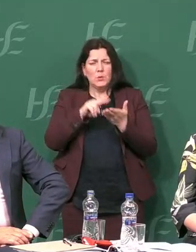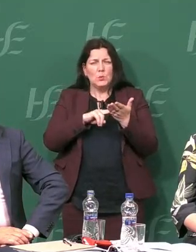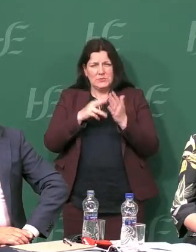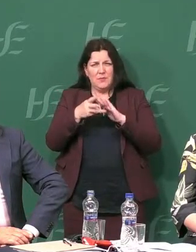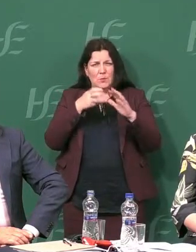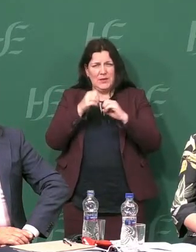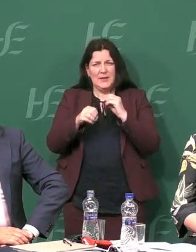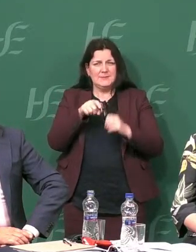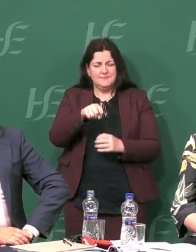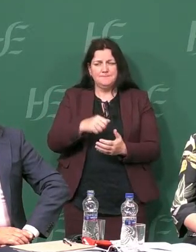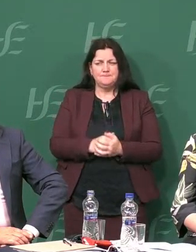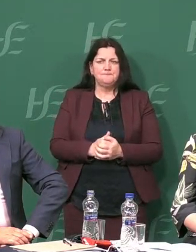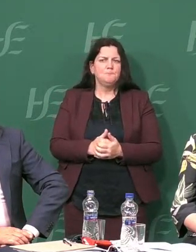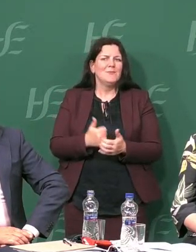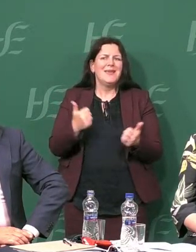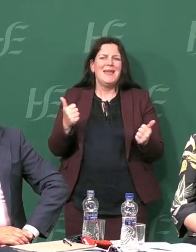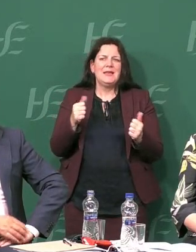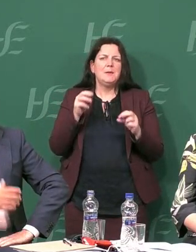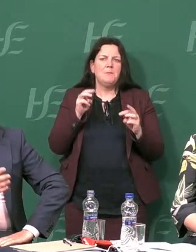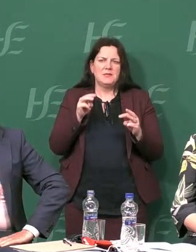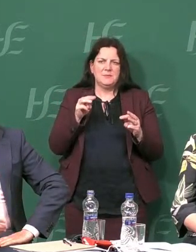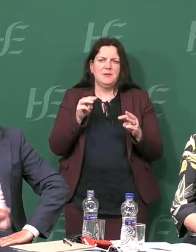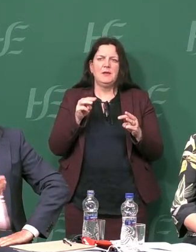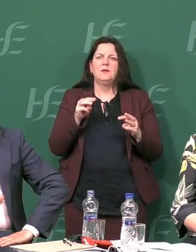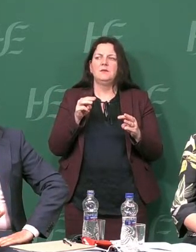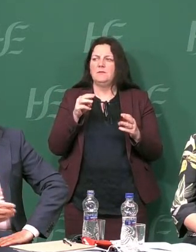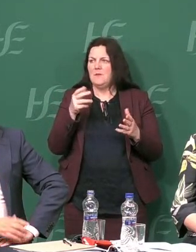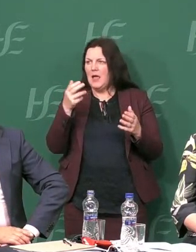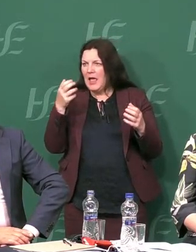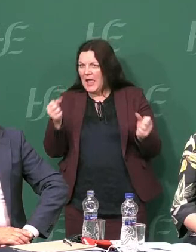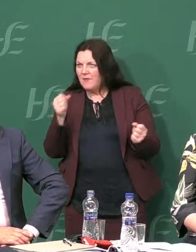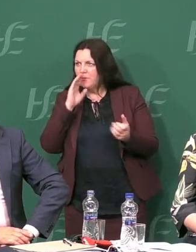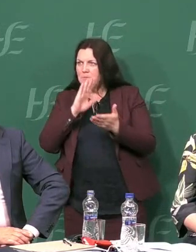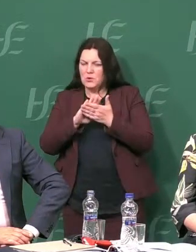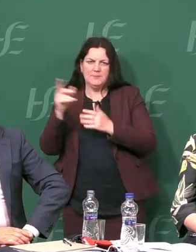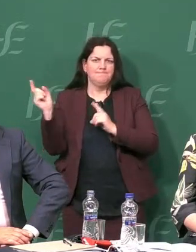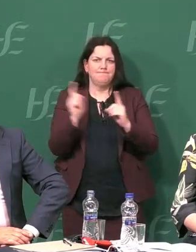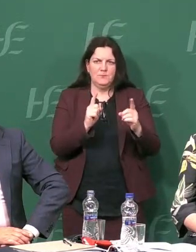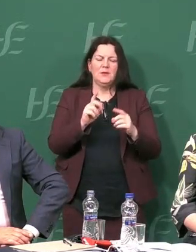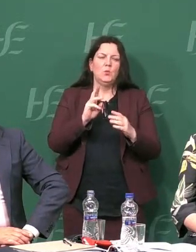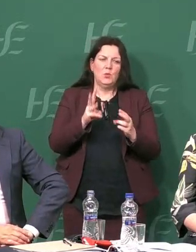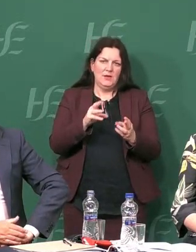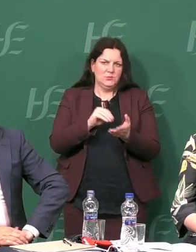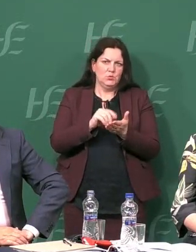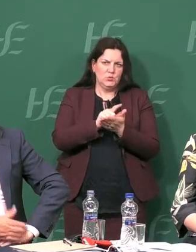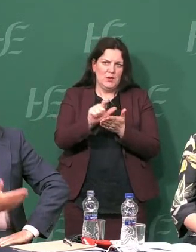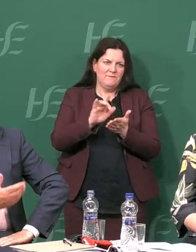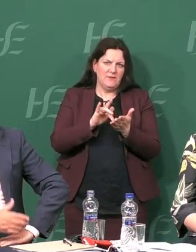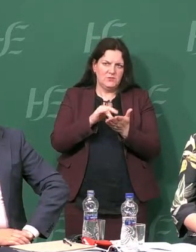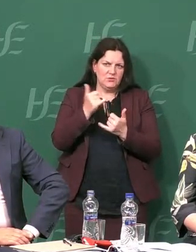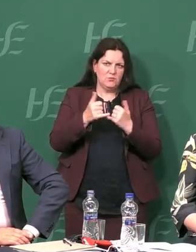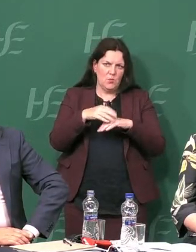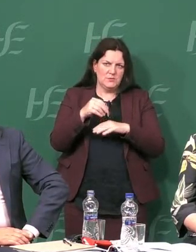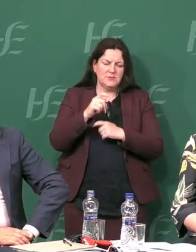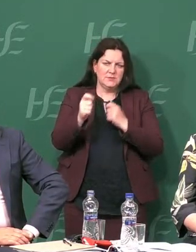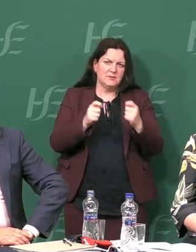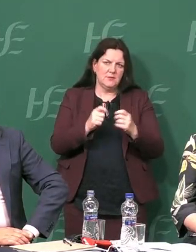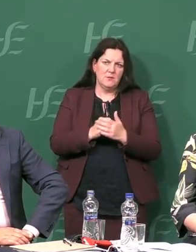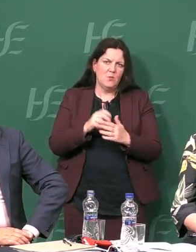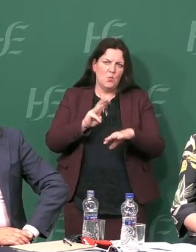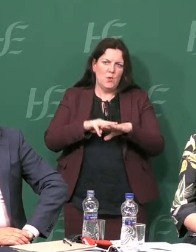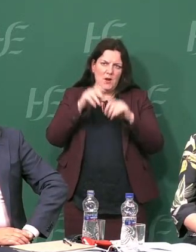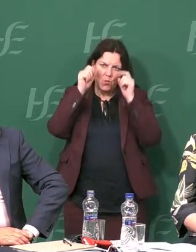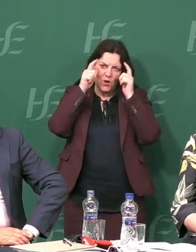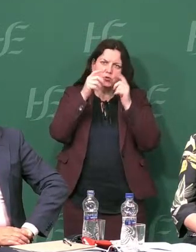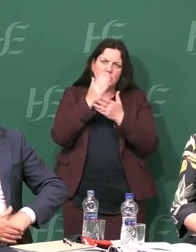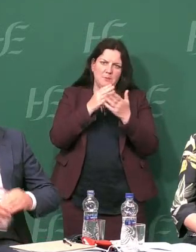weekend, any potential available slots over the weekend to administer 12 to 15-year-olds, and we're well aware many people